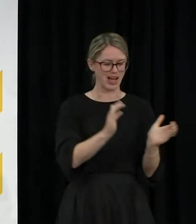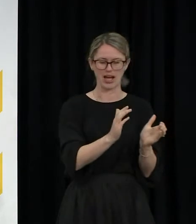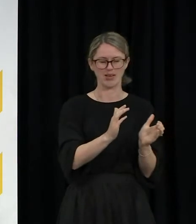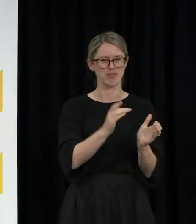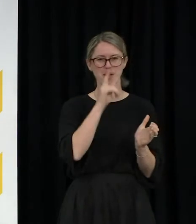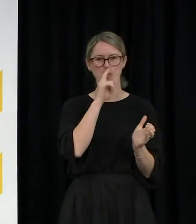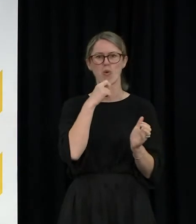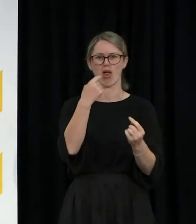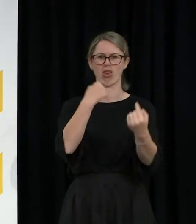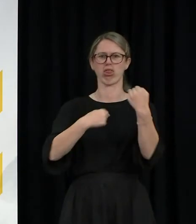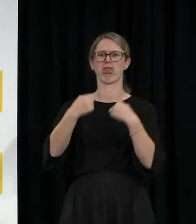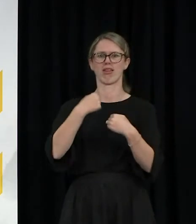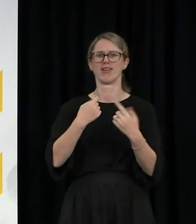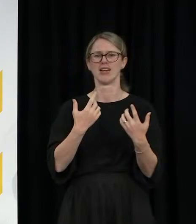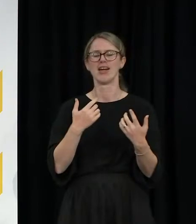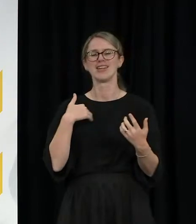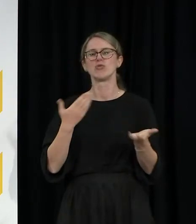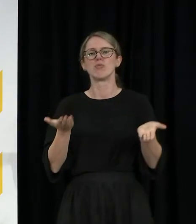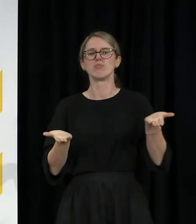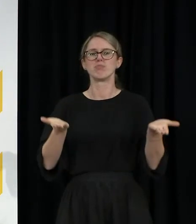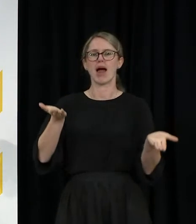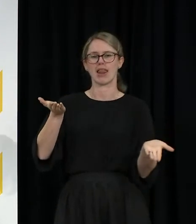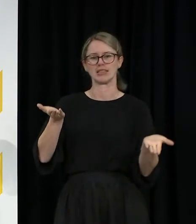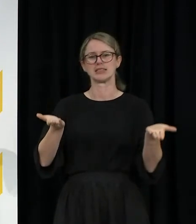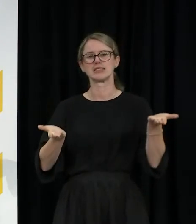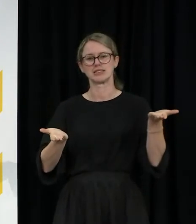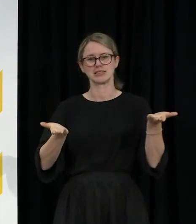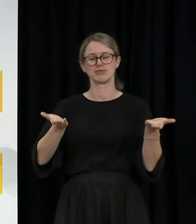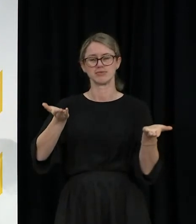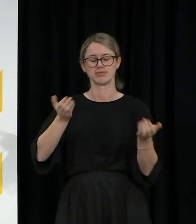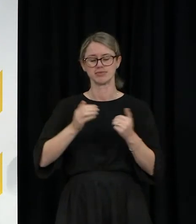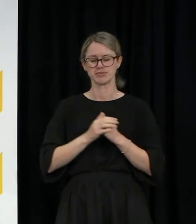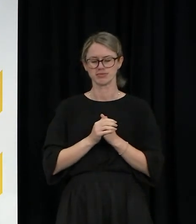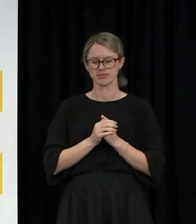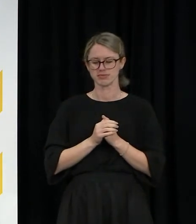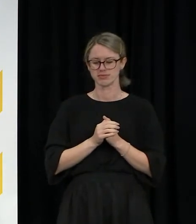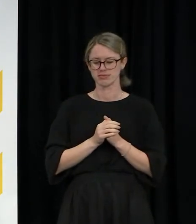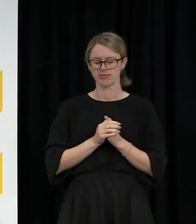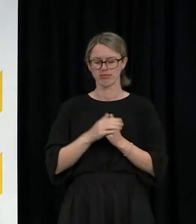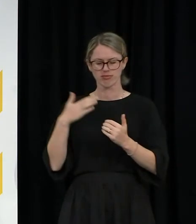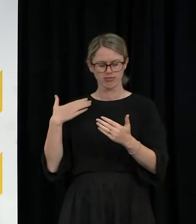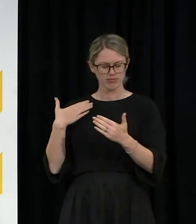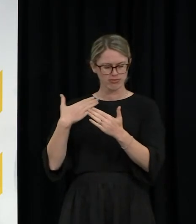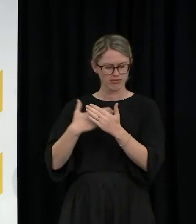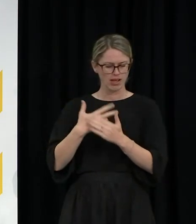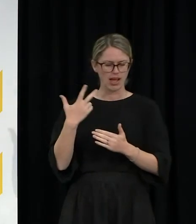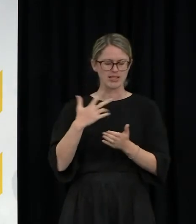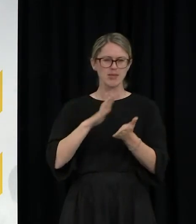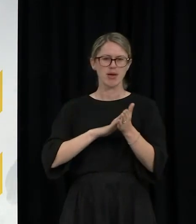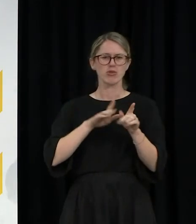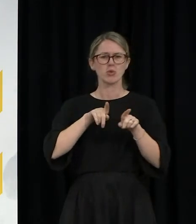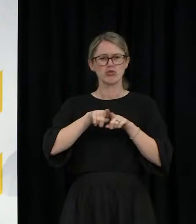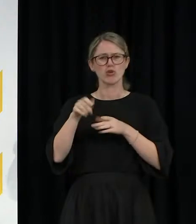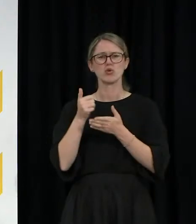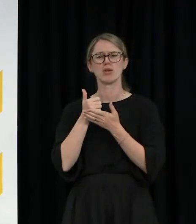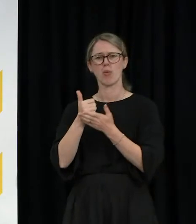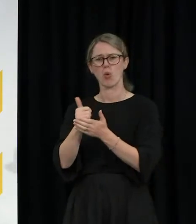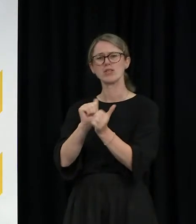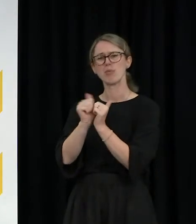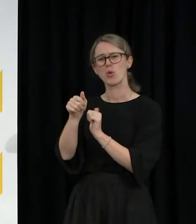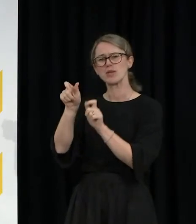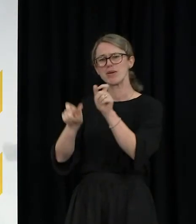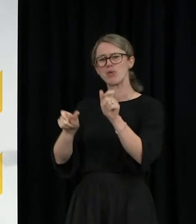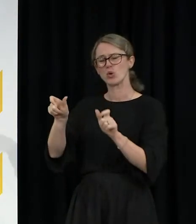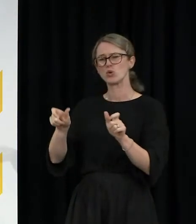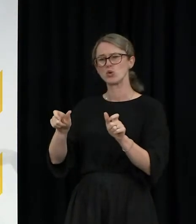return home. So we have to strike a balance here. We have tried over the course of the last 18 months to support sports people to